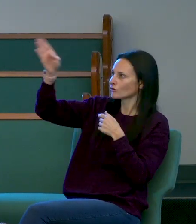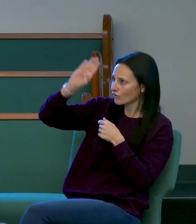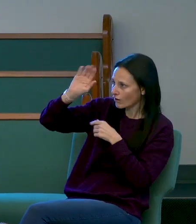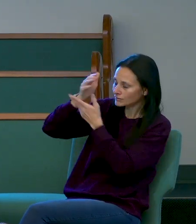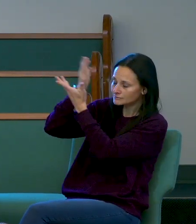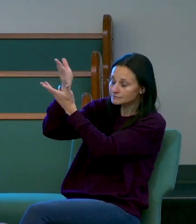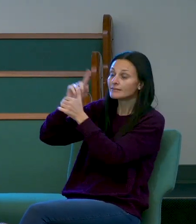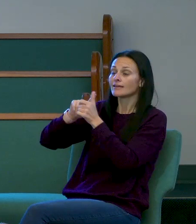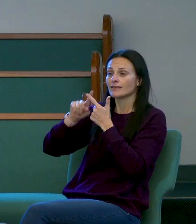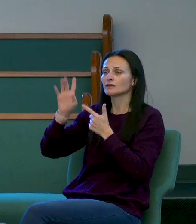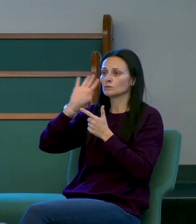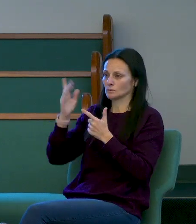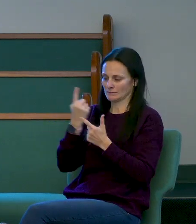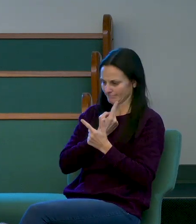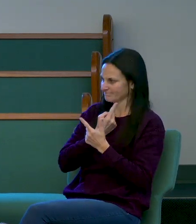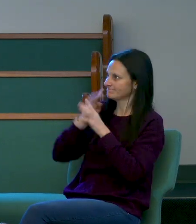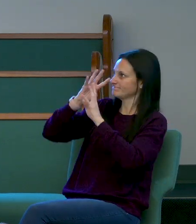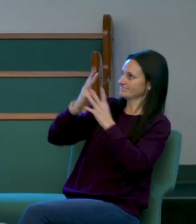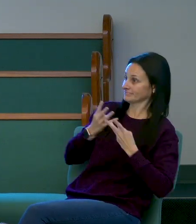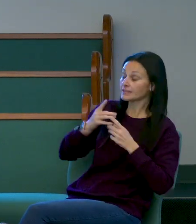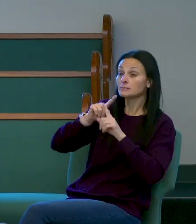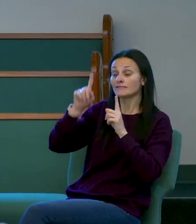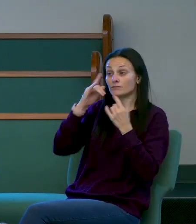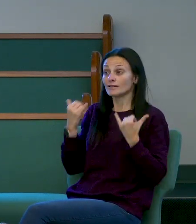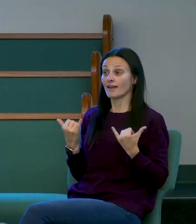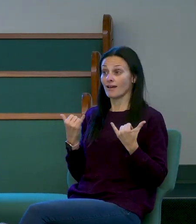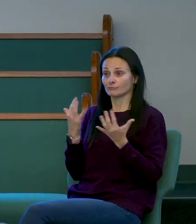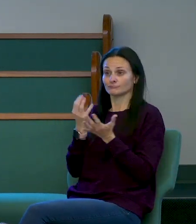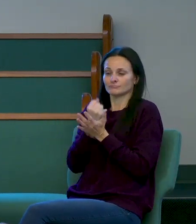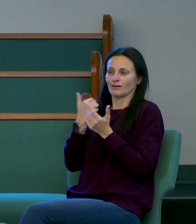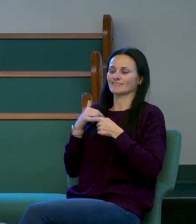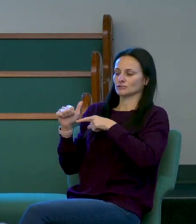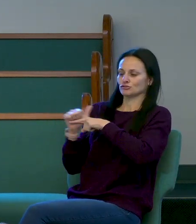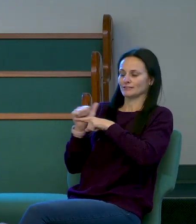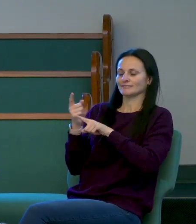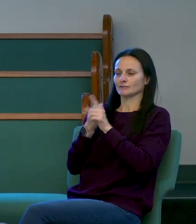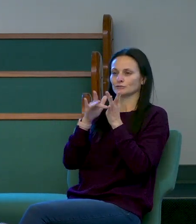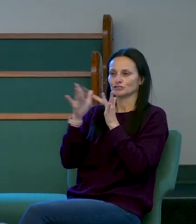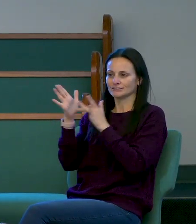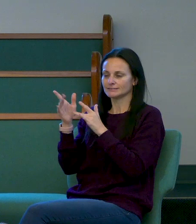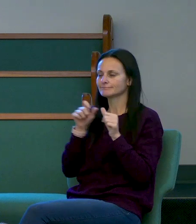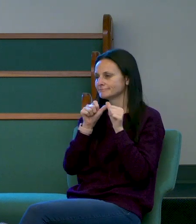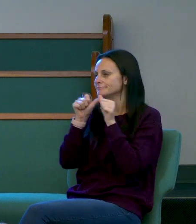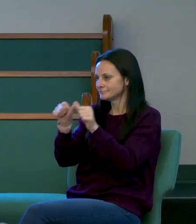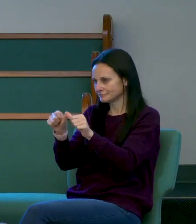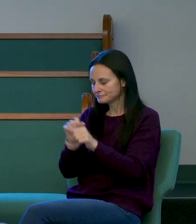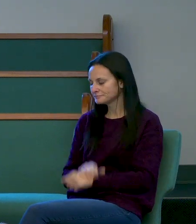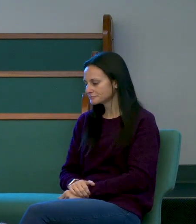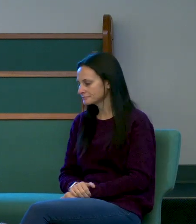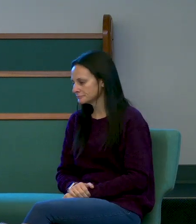we are going to be on our own. But for now, we get this training from Jesus that continues.